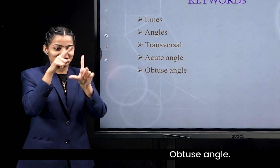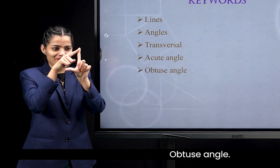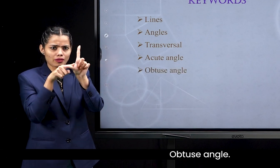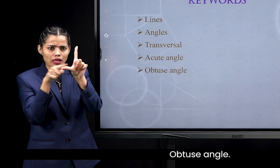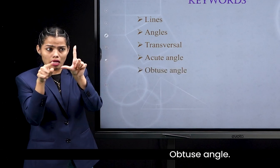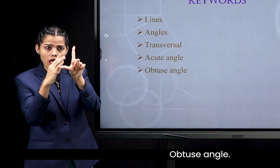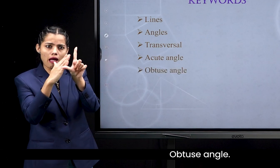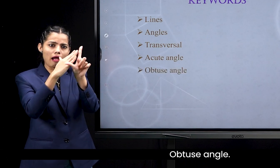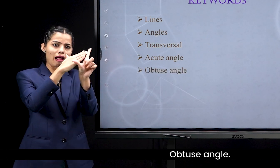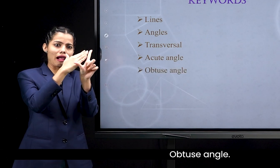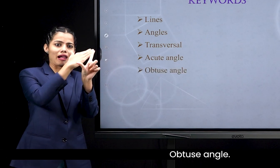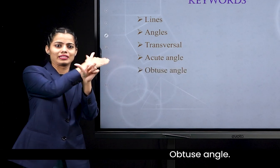obtuse angle,